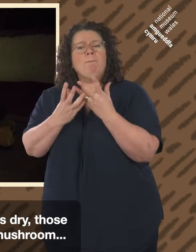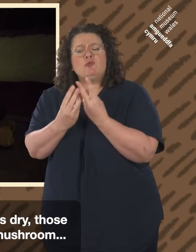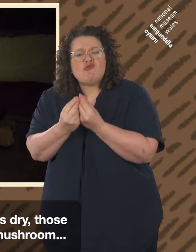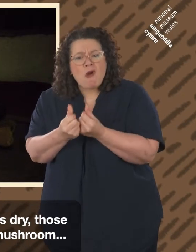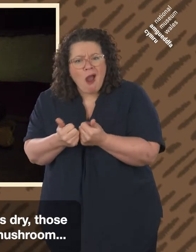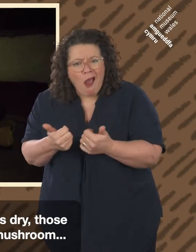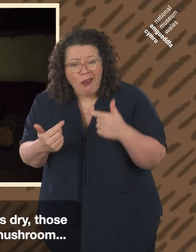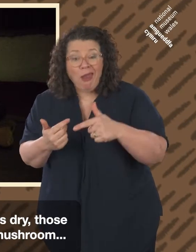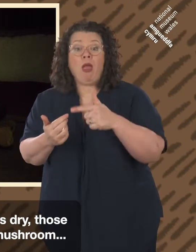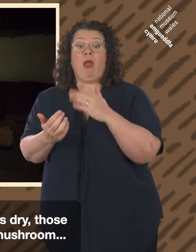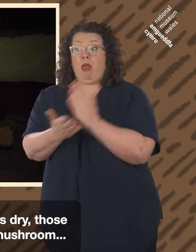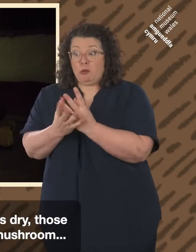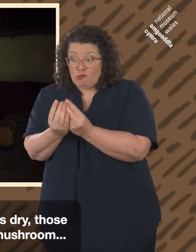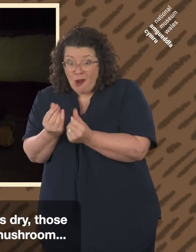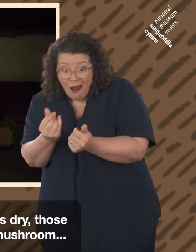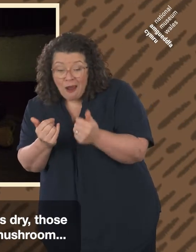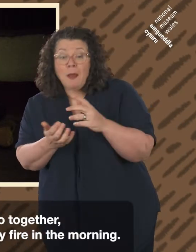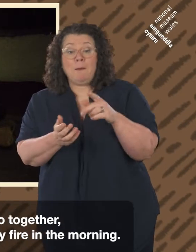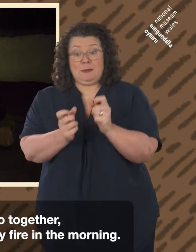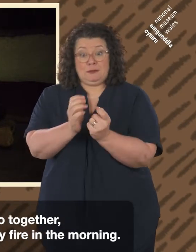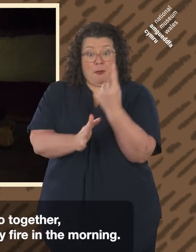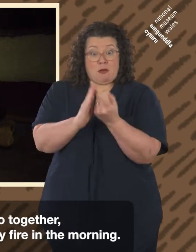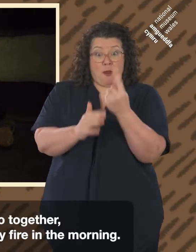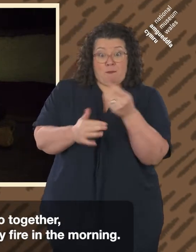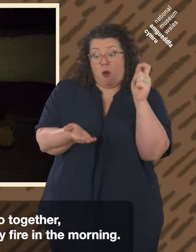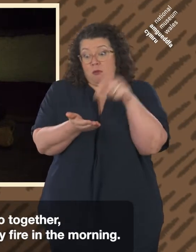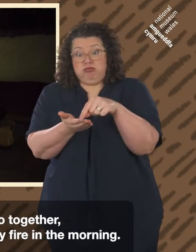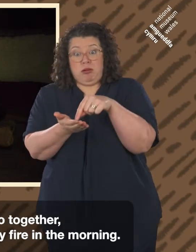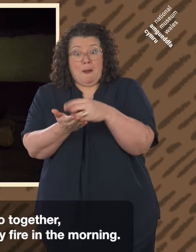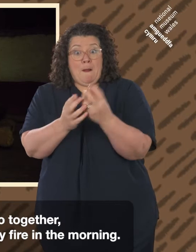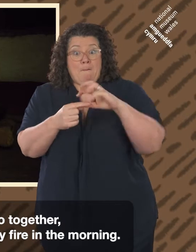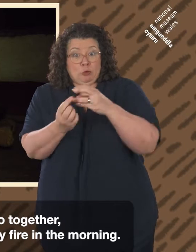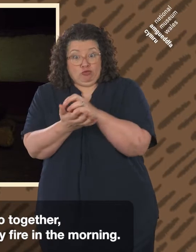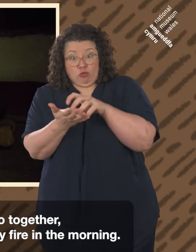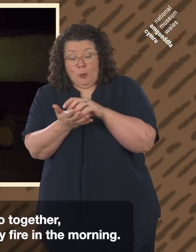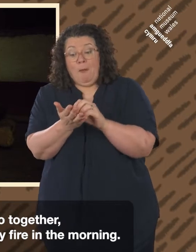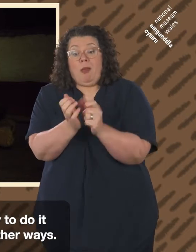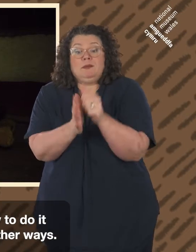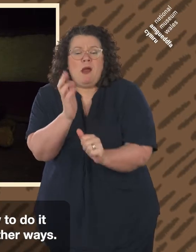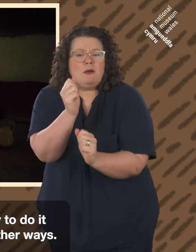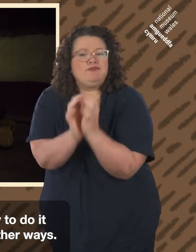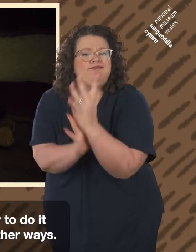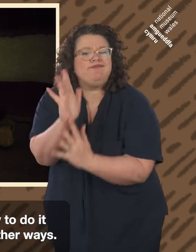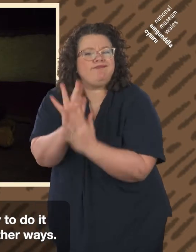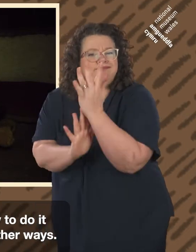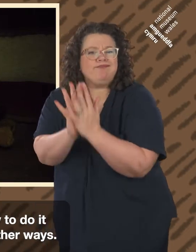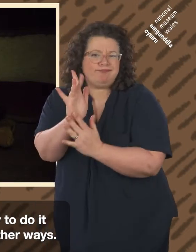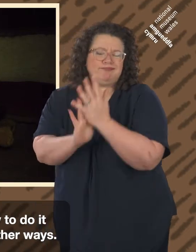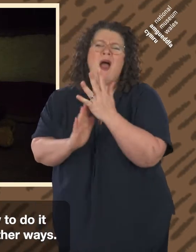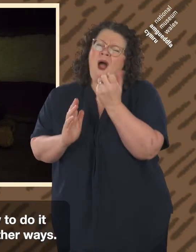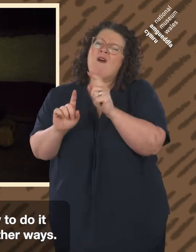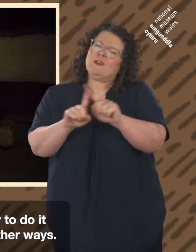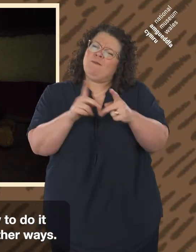dry, those sparks would hit that mushroom when I strike the two together, and that's how I'd make my fire in the morning. It's the fastest way to do it